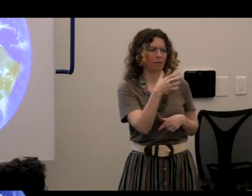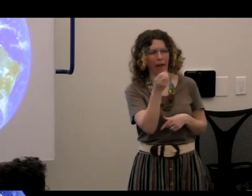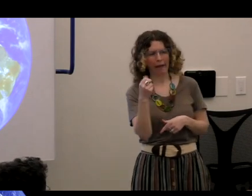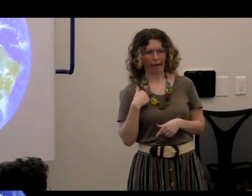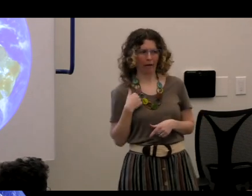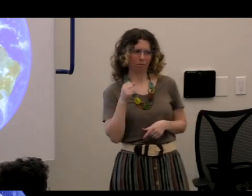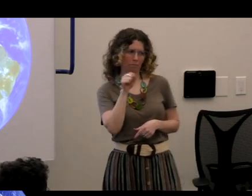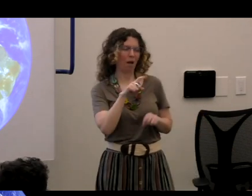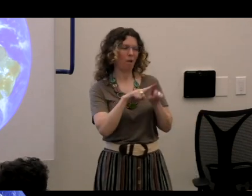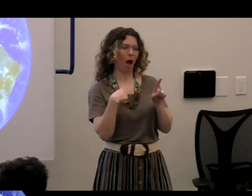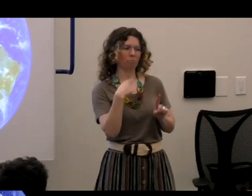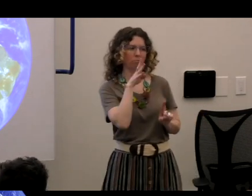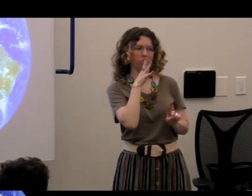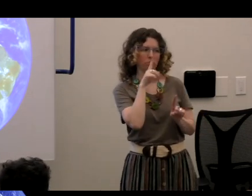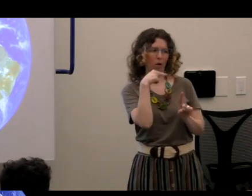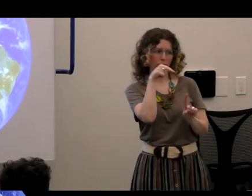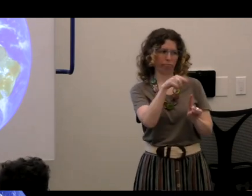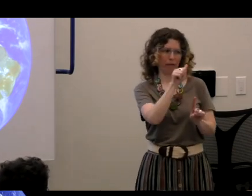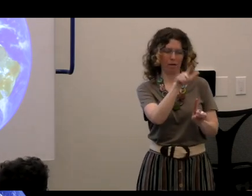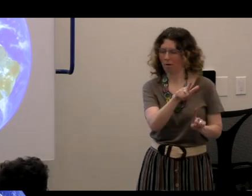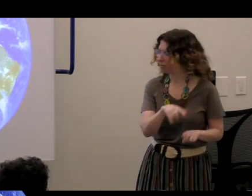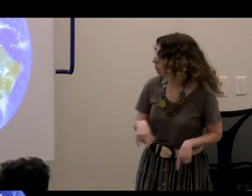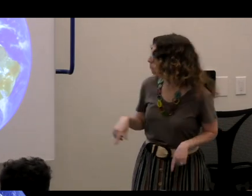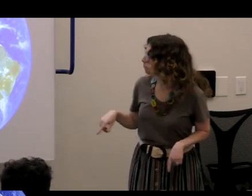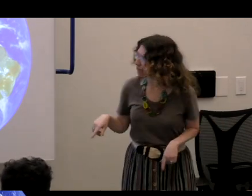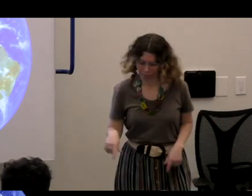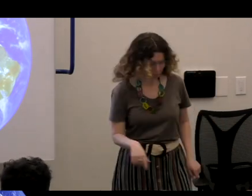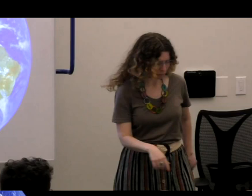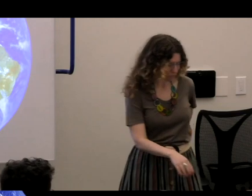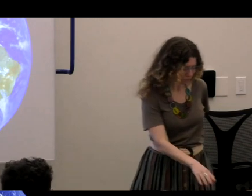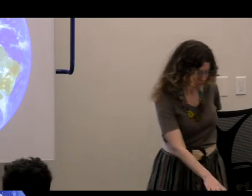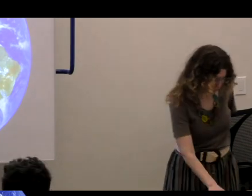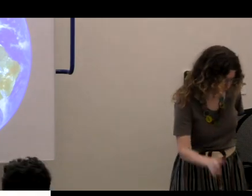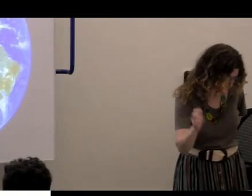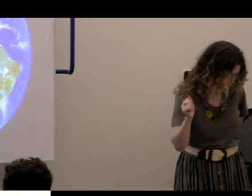And there are different sign languages across the United States and Canada, but I'll be speaking primarily on ASL.